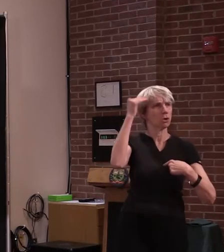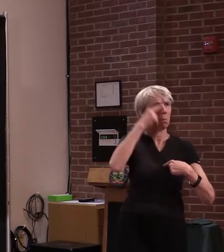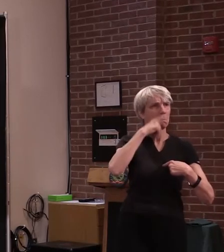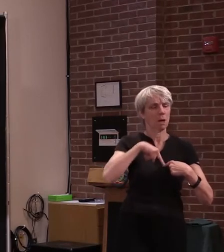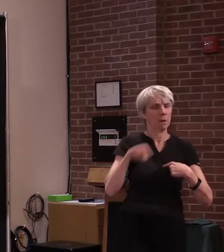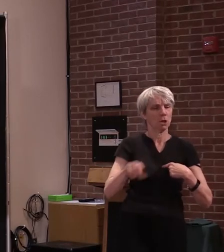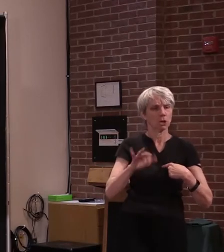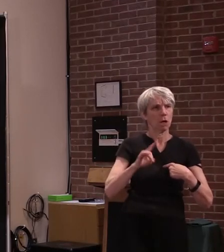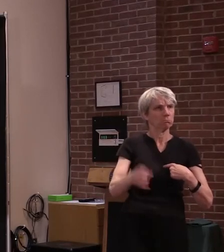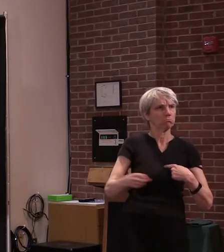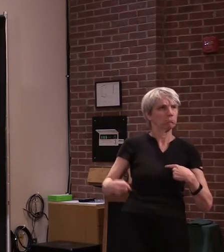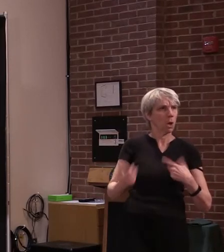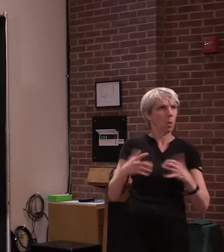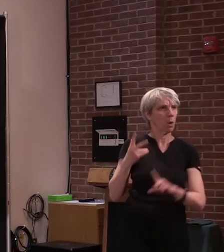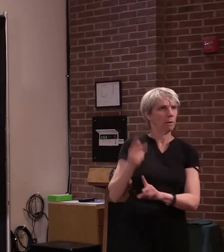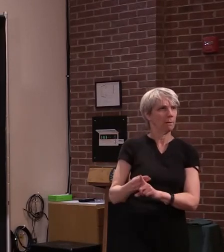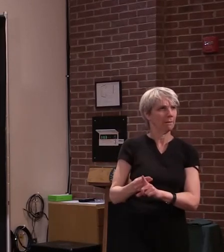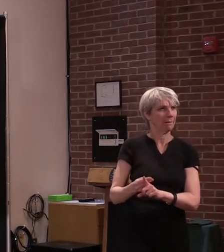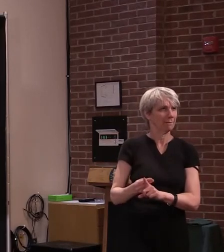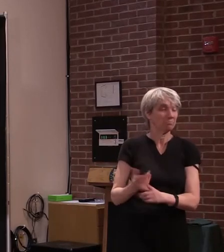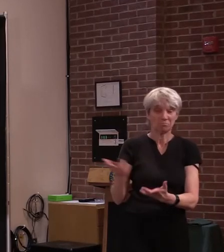Bell?